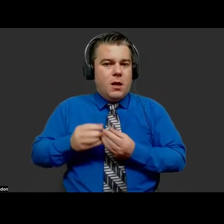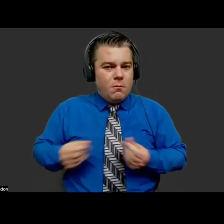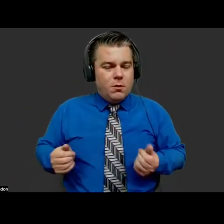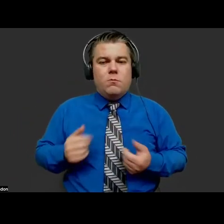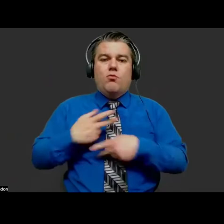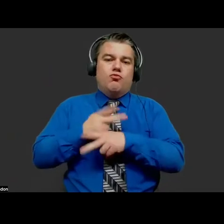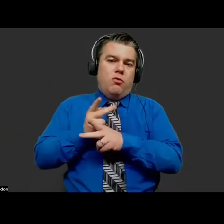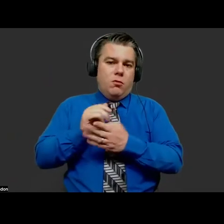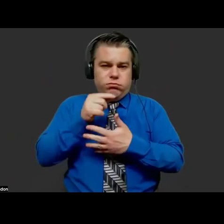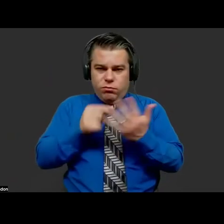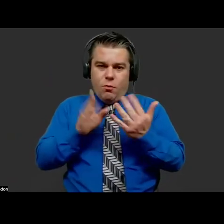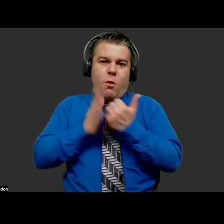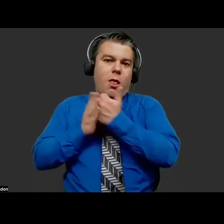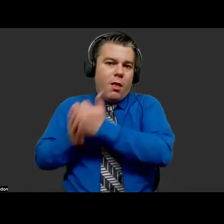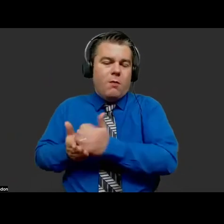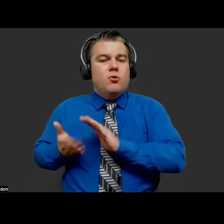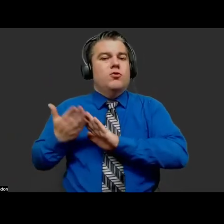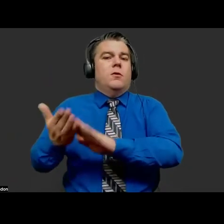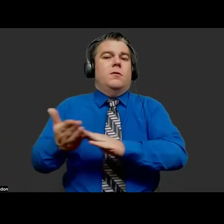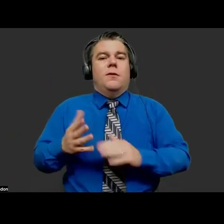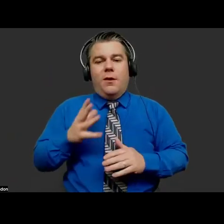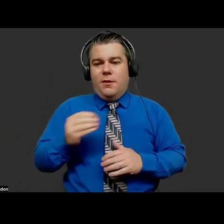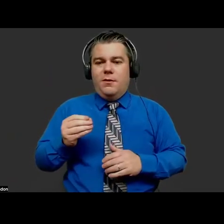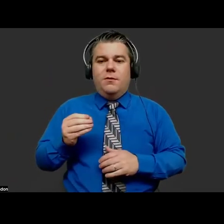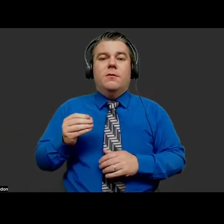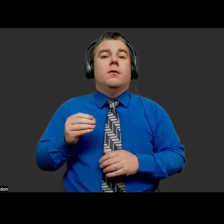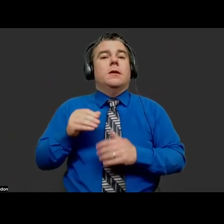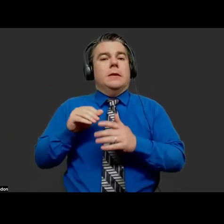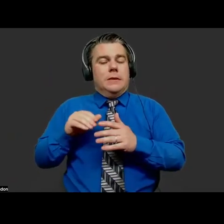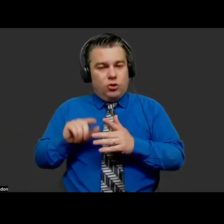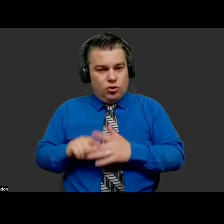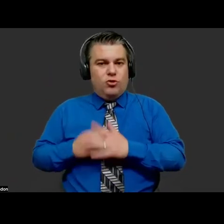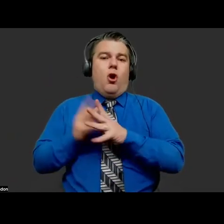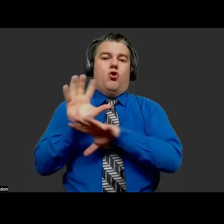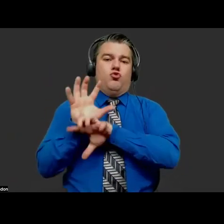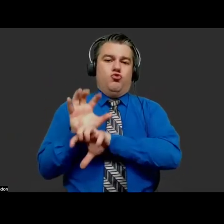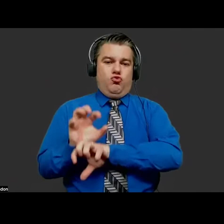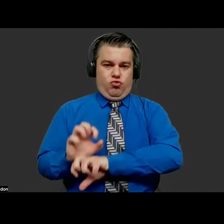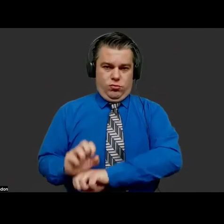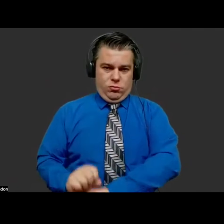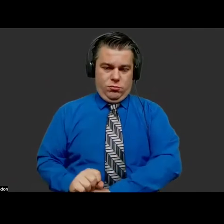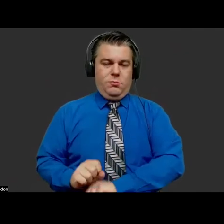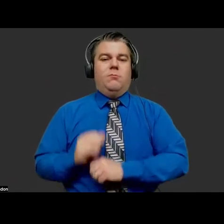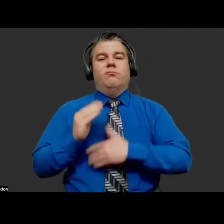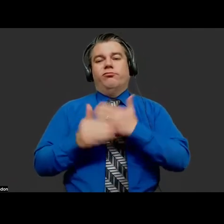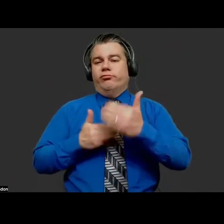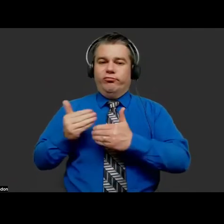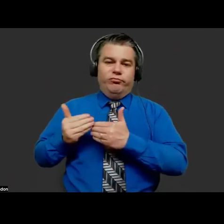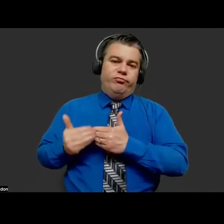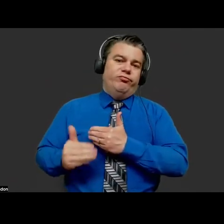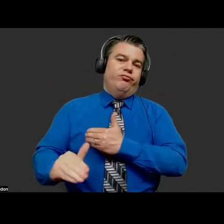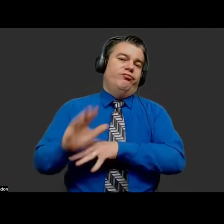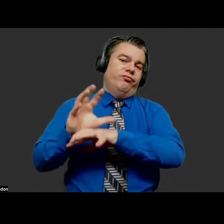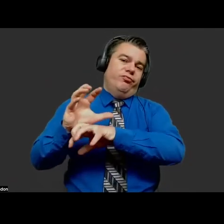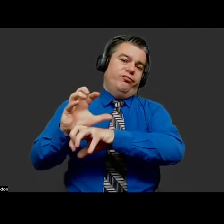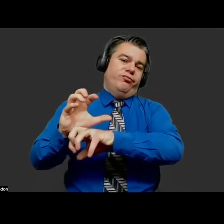help support them and sustain them, and getting into a healthy routine that becomes a lifestyle. This is